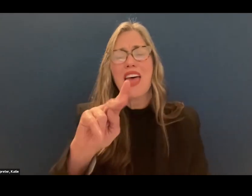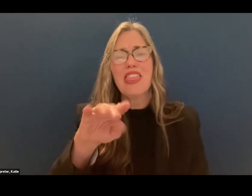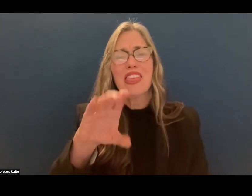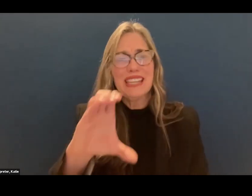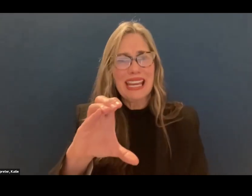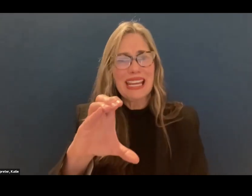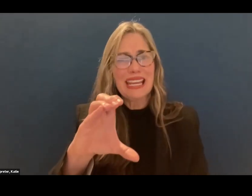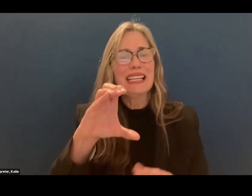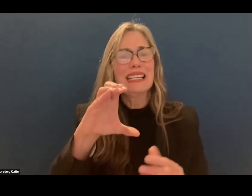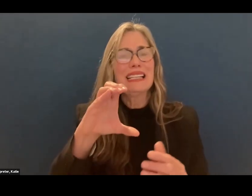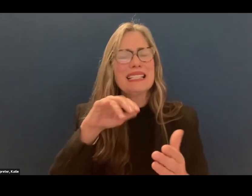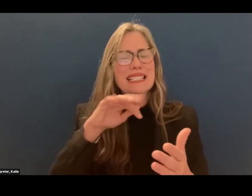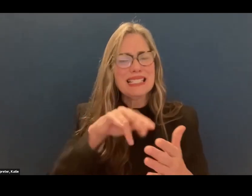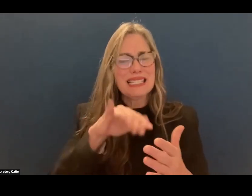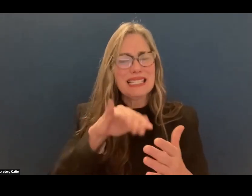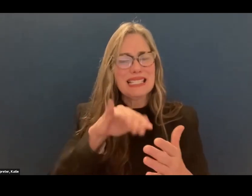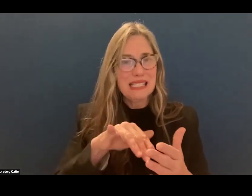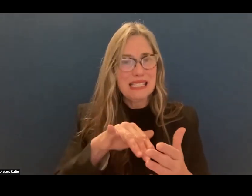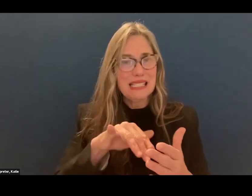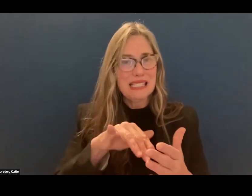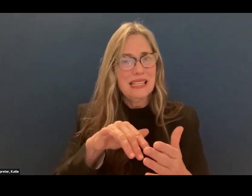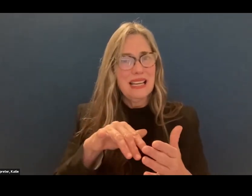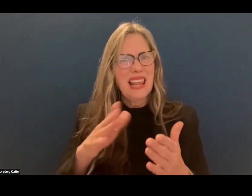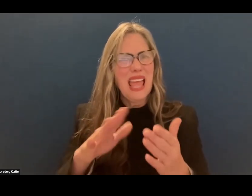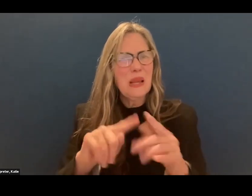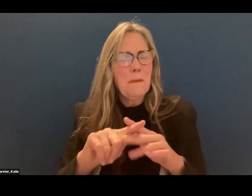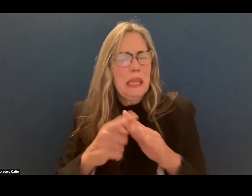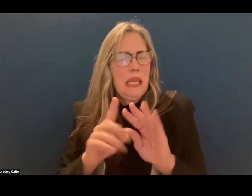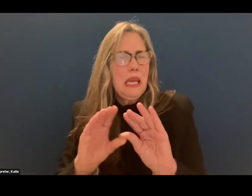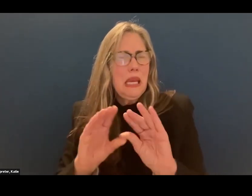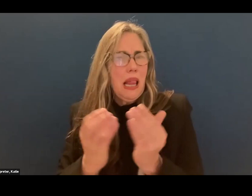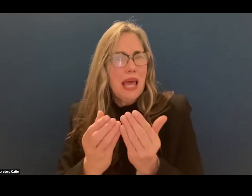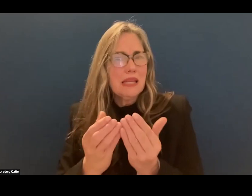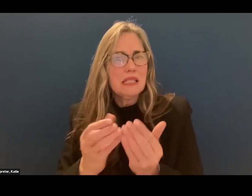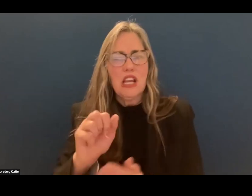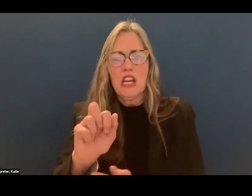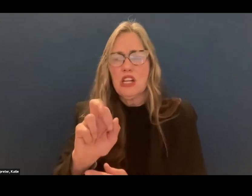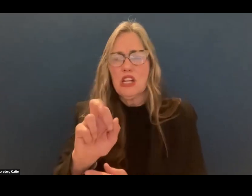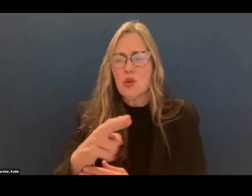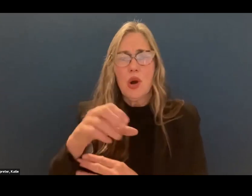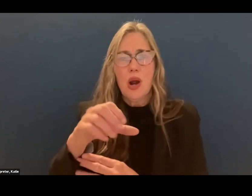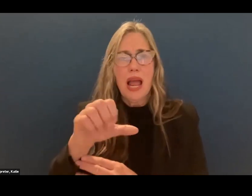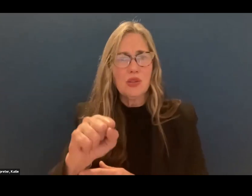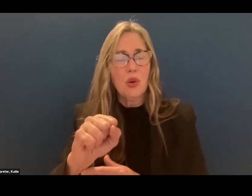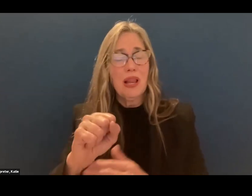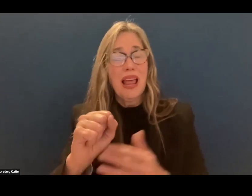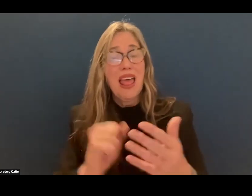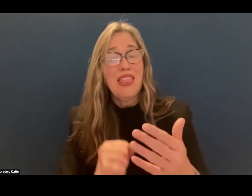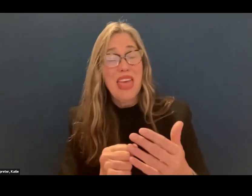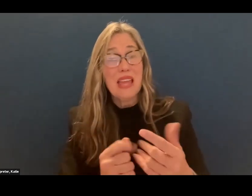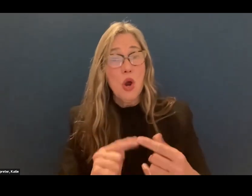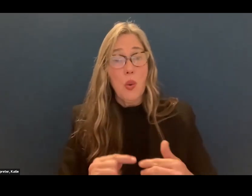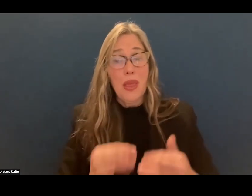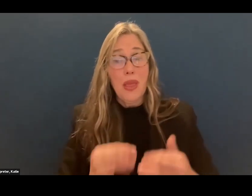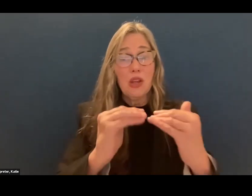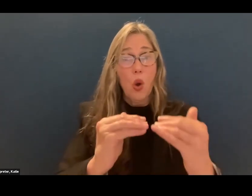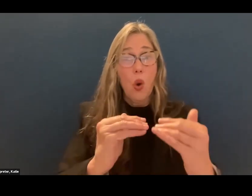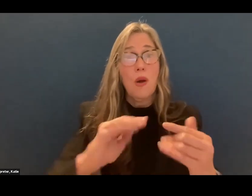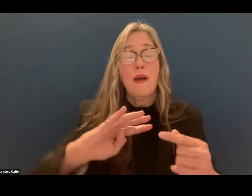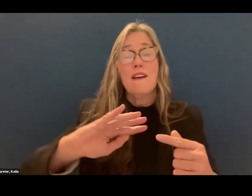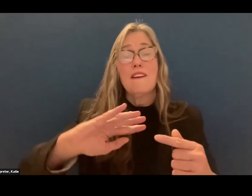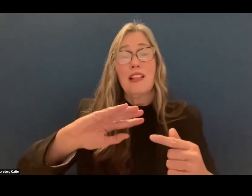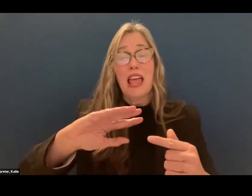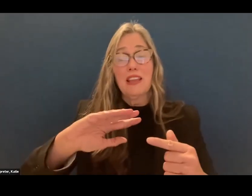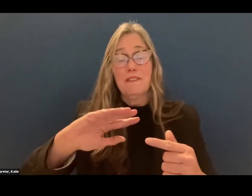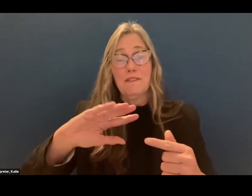studies in the junior high schools, and then introducing the idea in 5th, 6th grade, upper grades in the elementary schools, to also